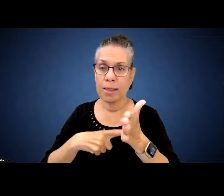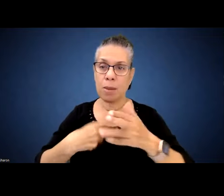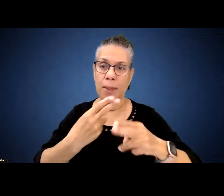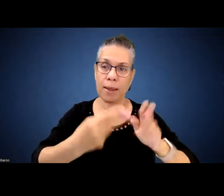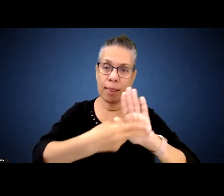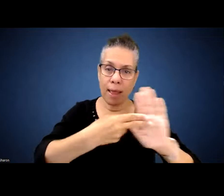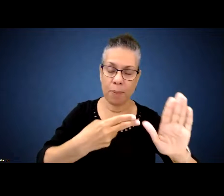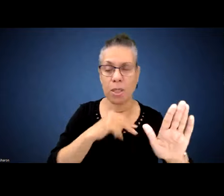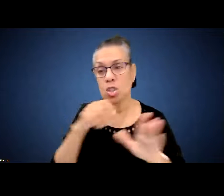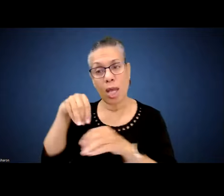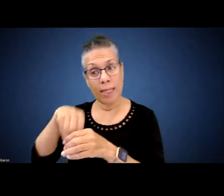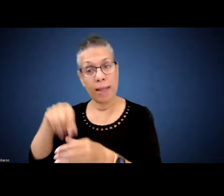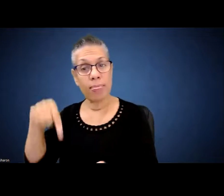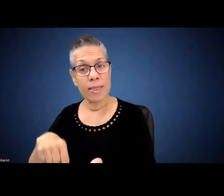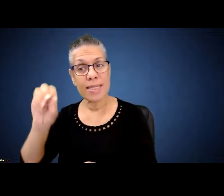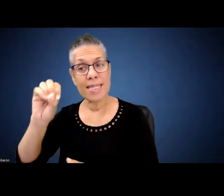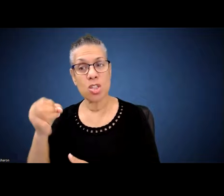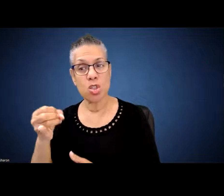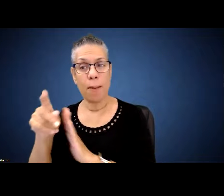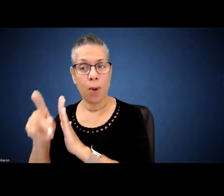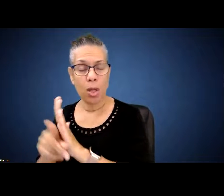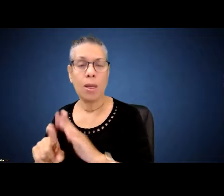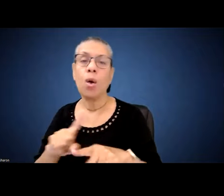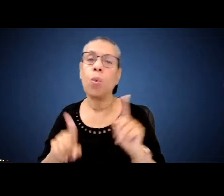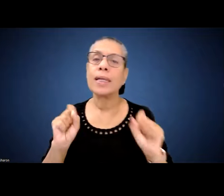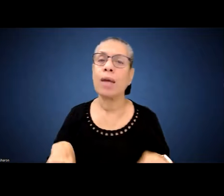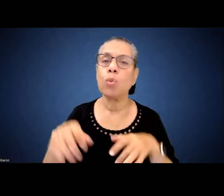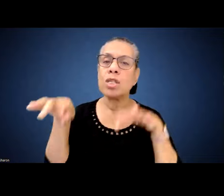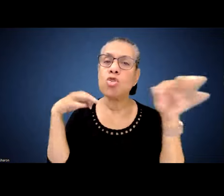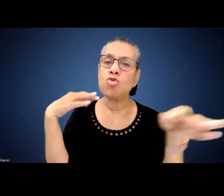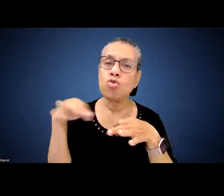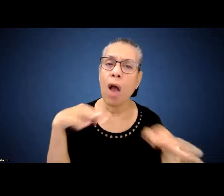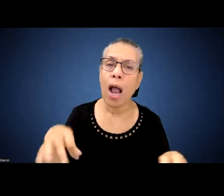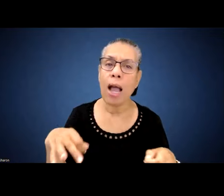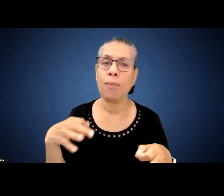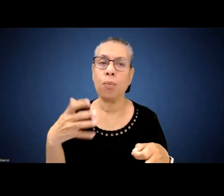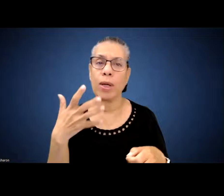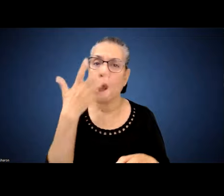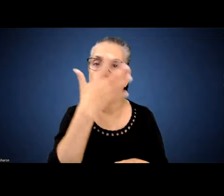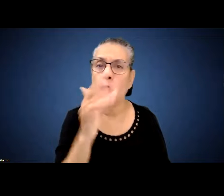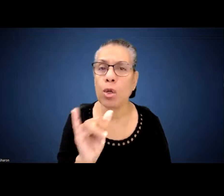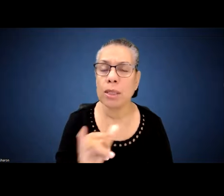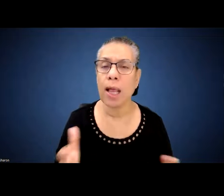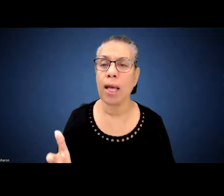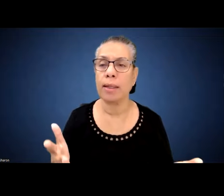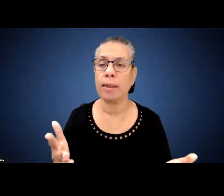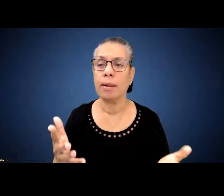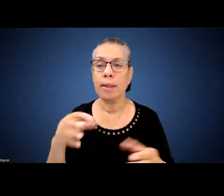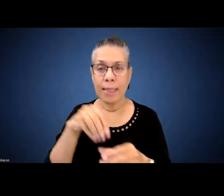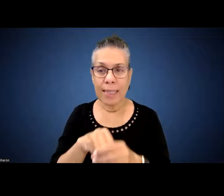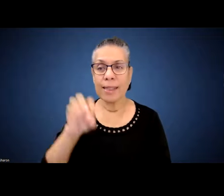EJ policy, but in other places to describe and kind of paint a picture of like the dynamics in EJ